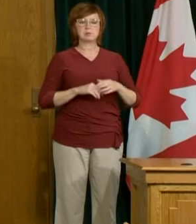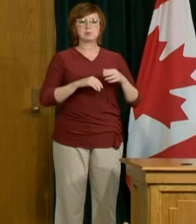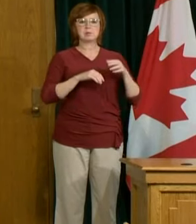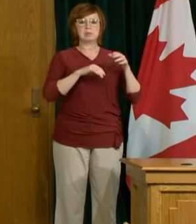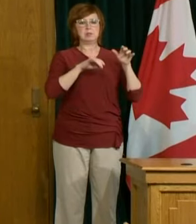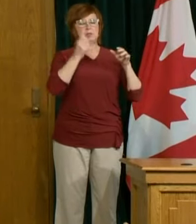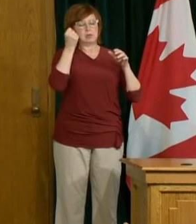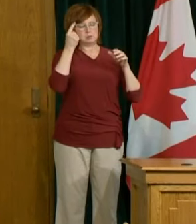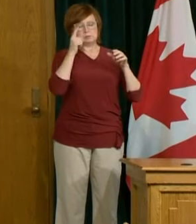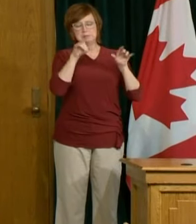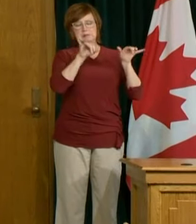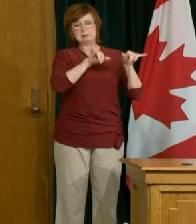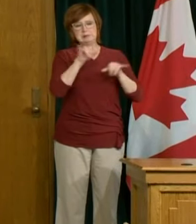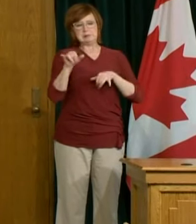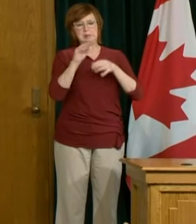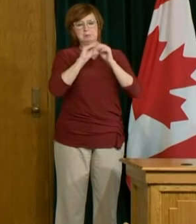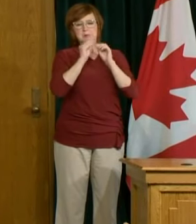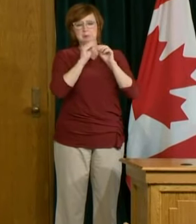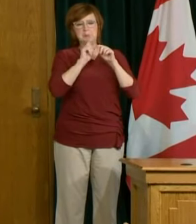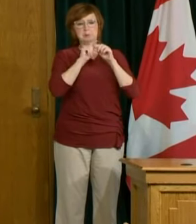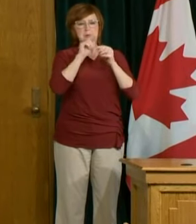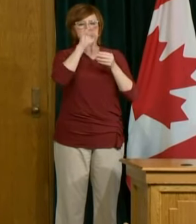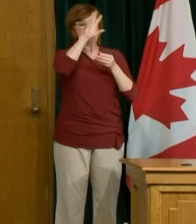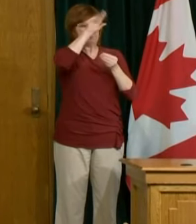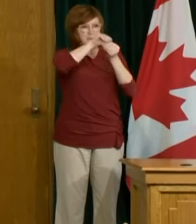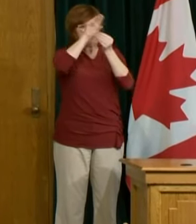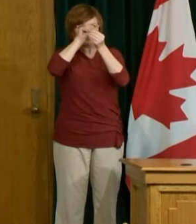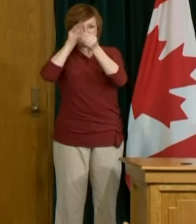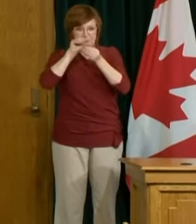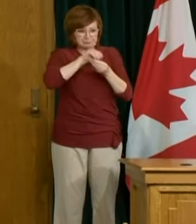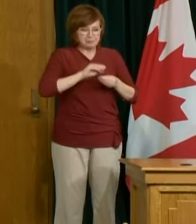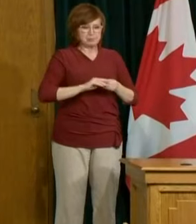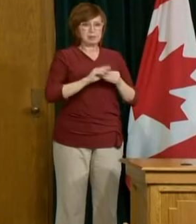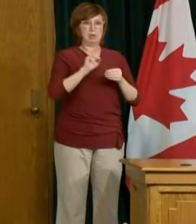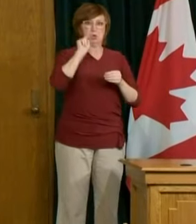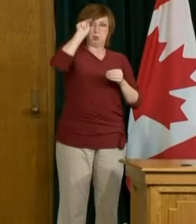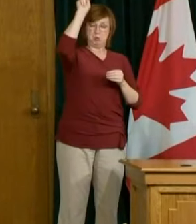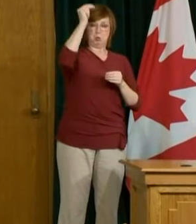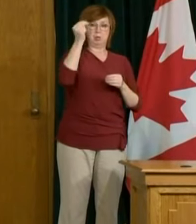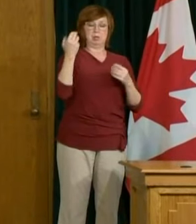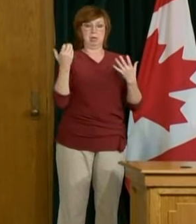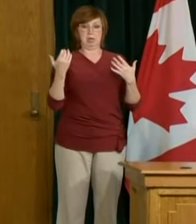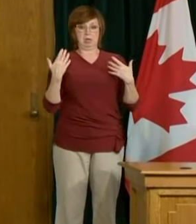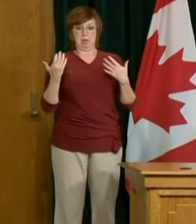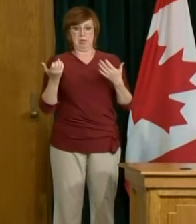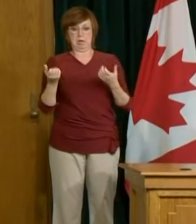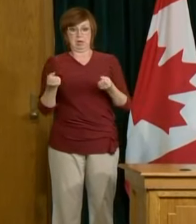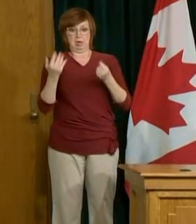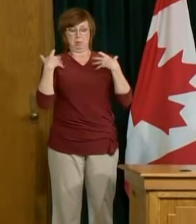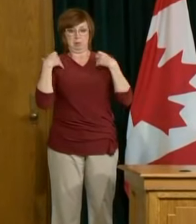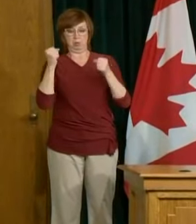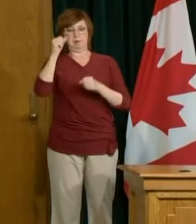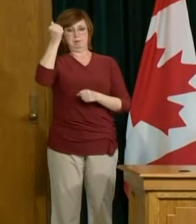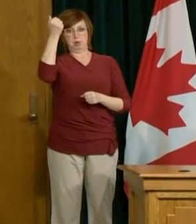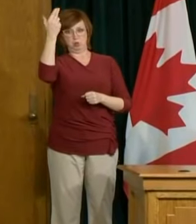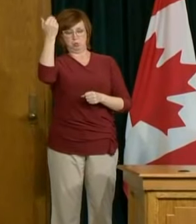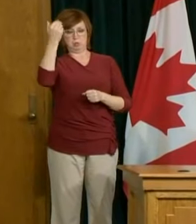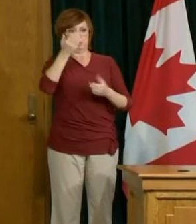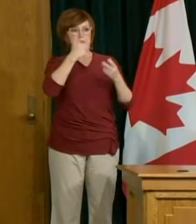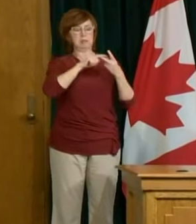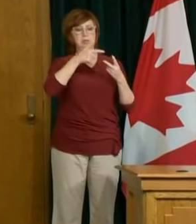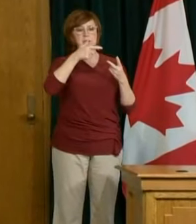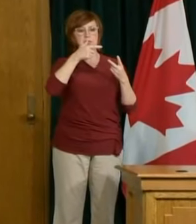far north, there have been 13 recoveries. In the north, out of 95 cases, there's been 58 recoveries